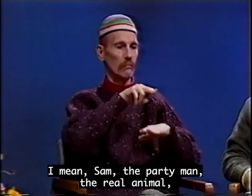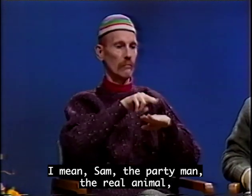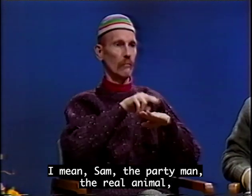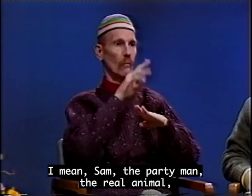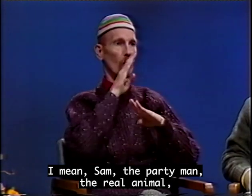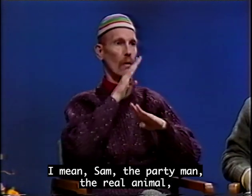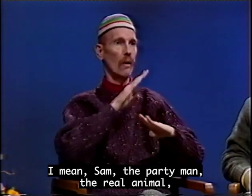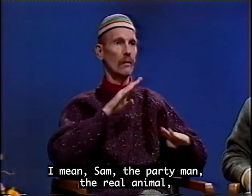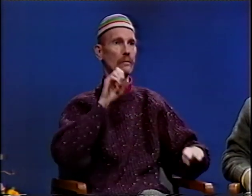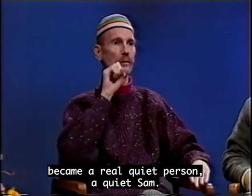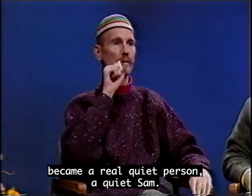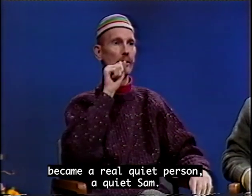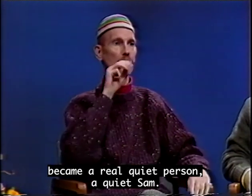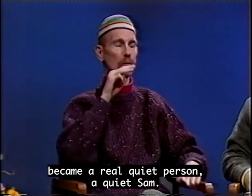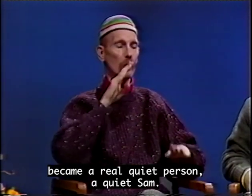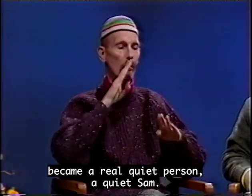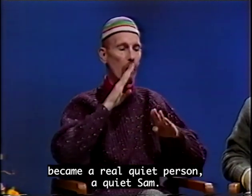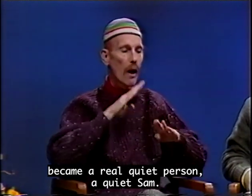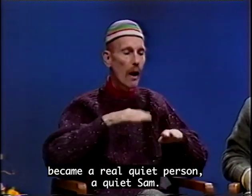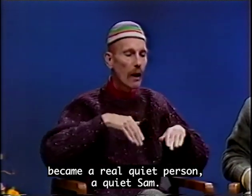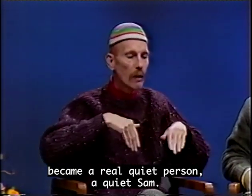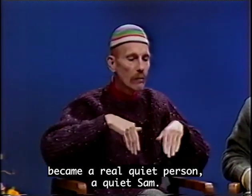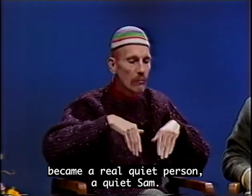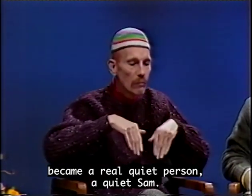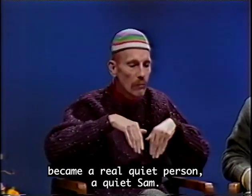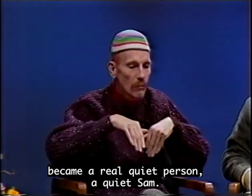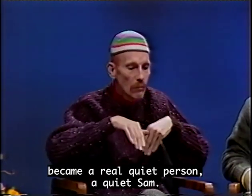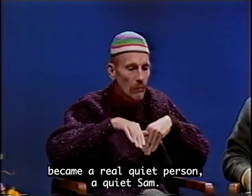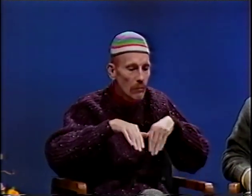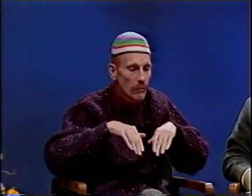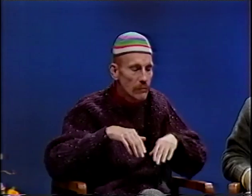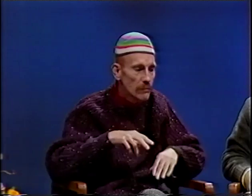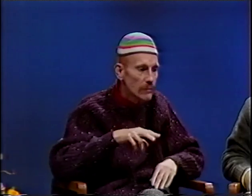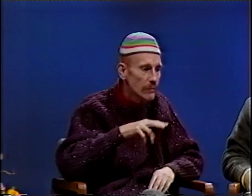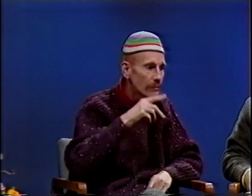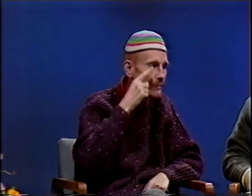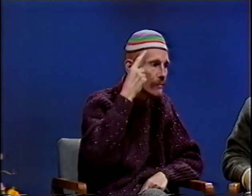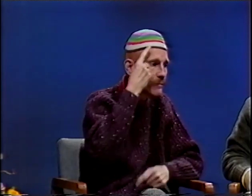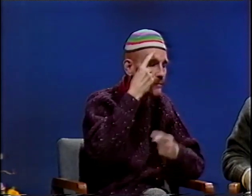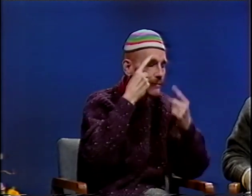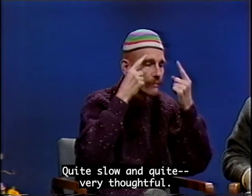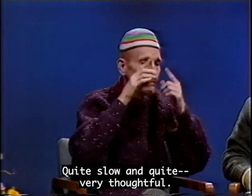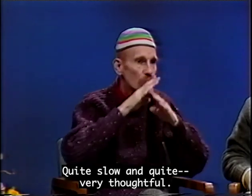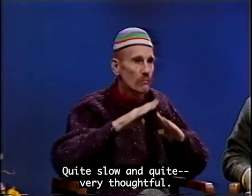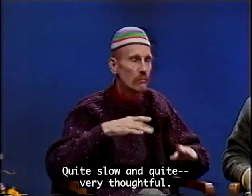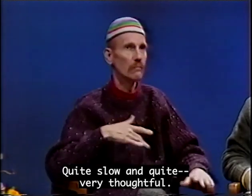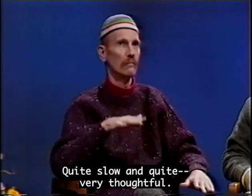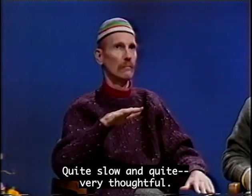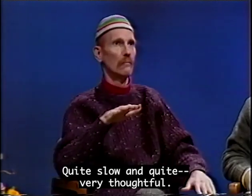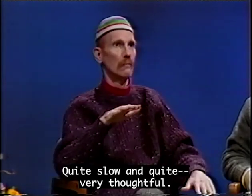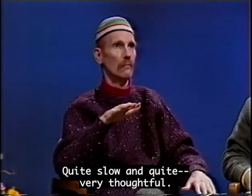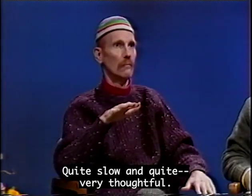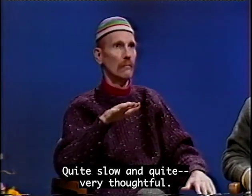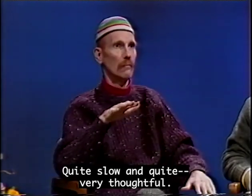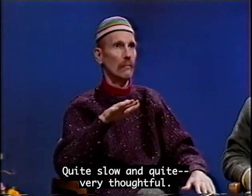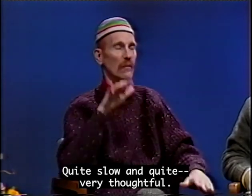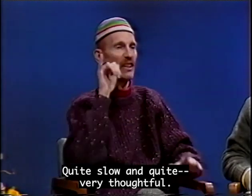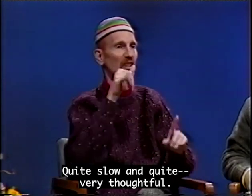animal, became a real quiet person, a quiet Sam. Quite slow and quite very